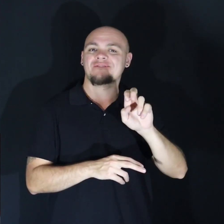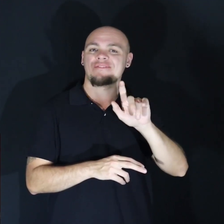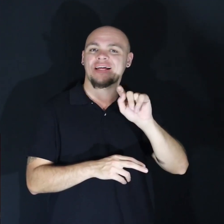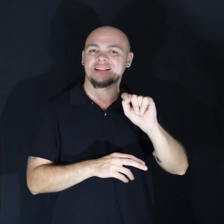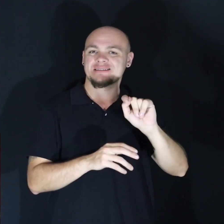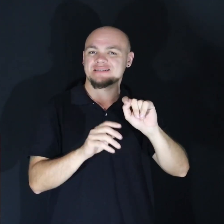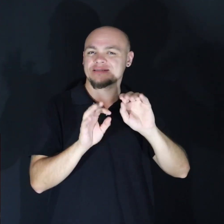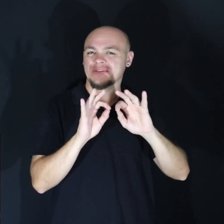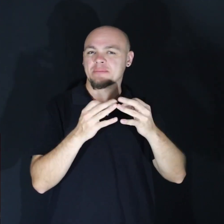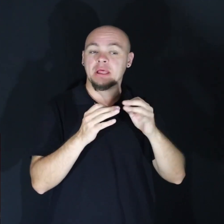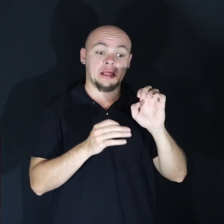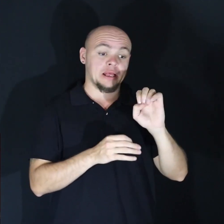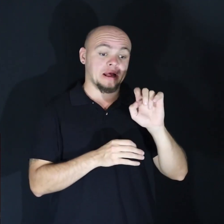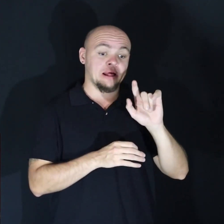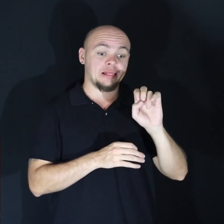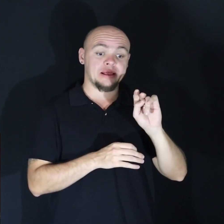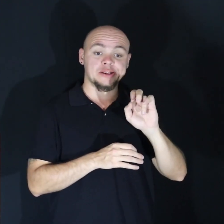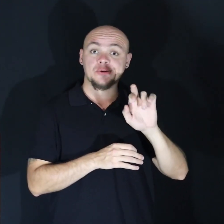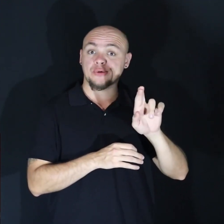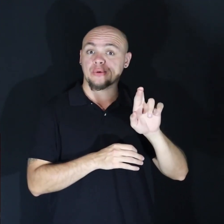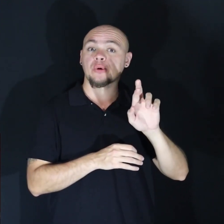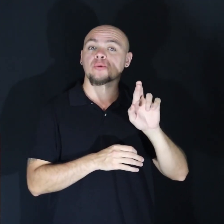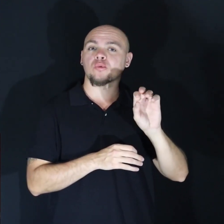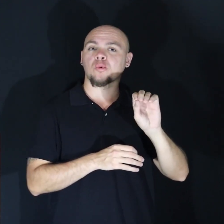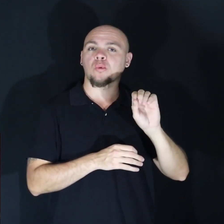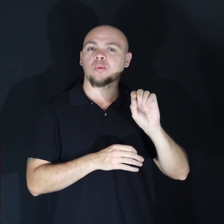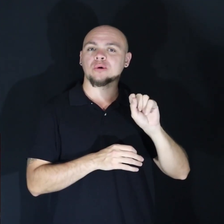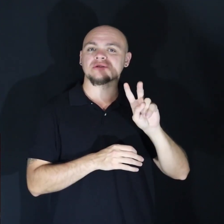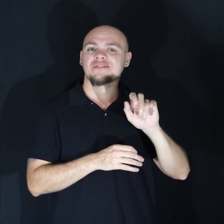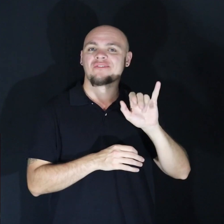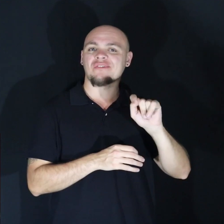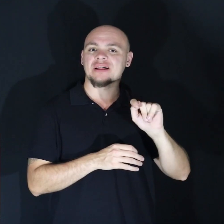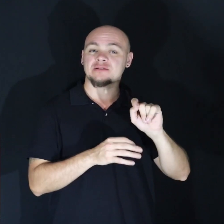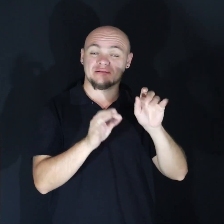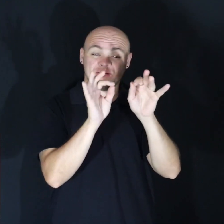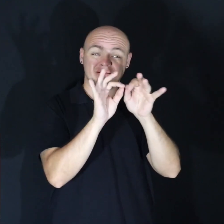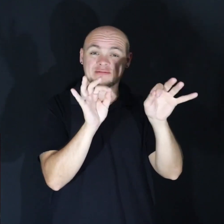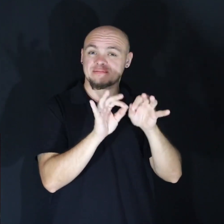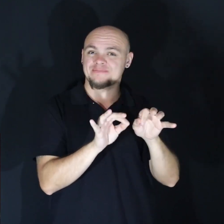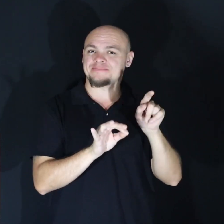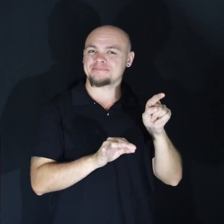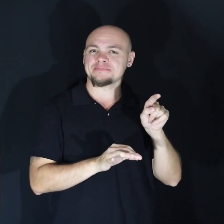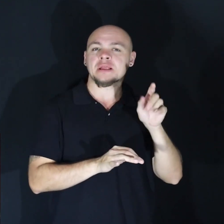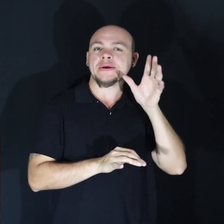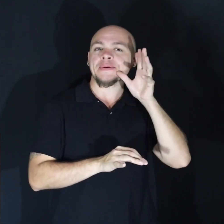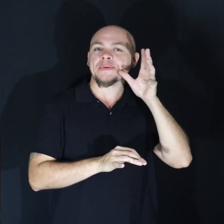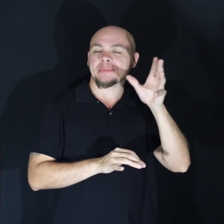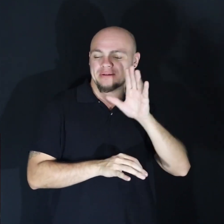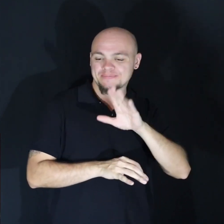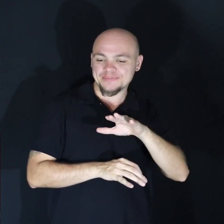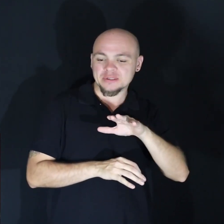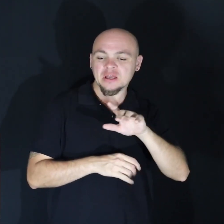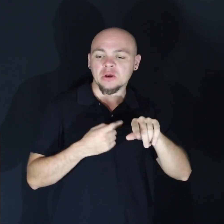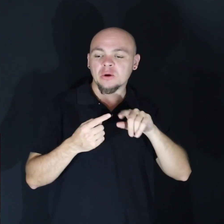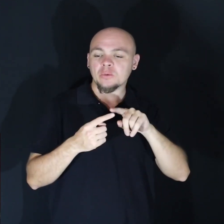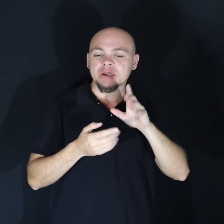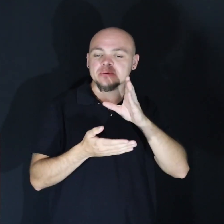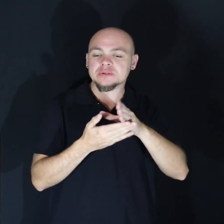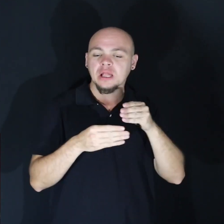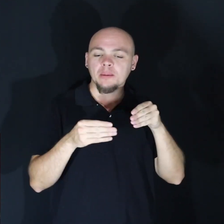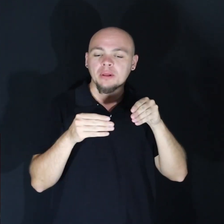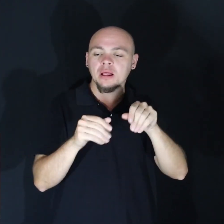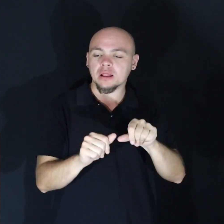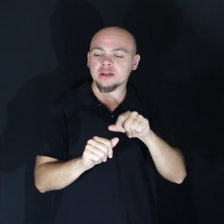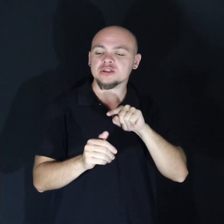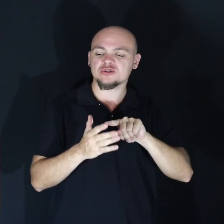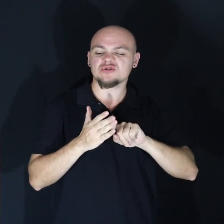Eleanor Roosevelt's words, my grandmother whispered her words to me. When you cease to make a contribution, you